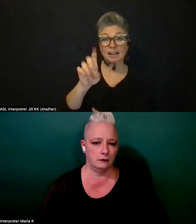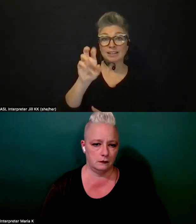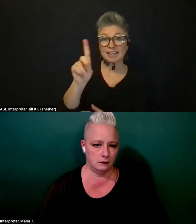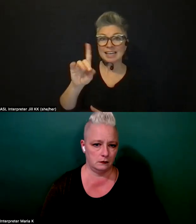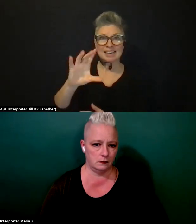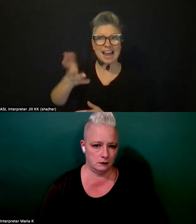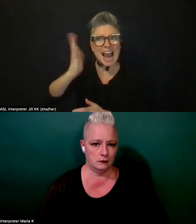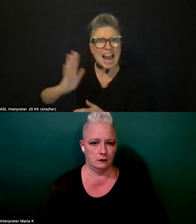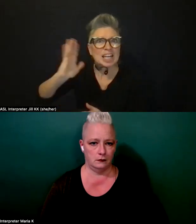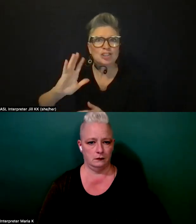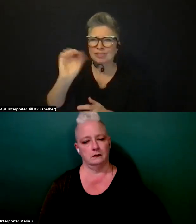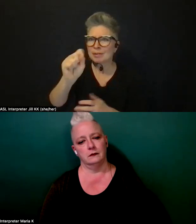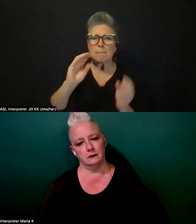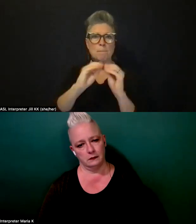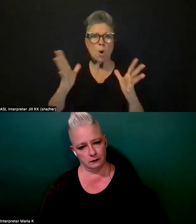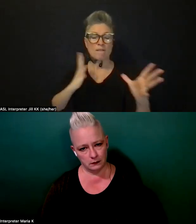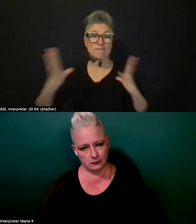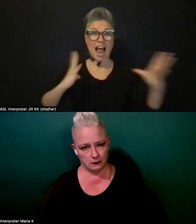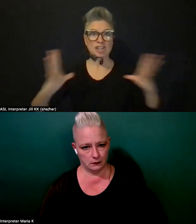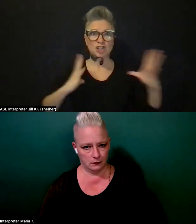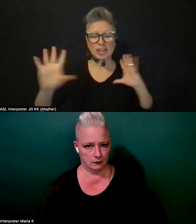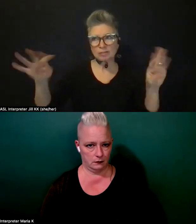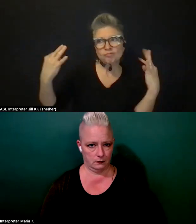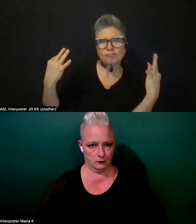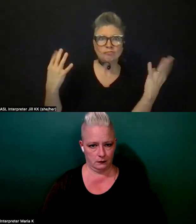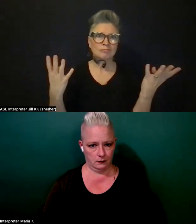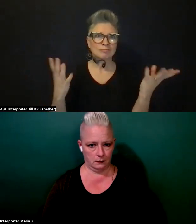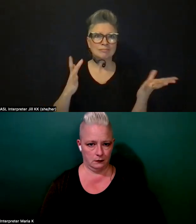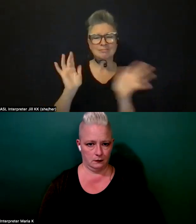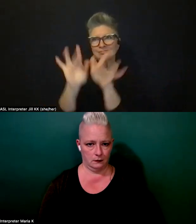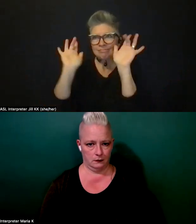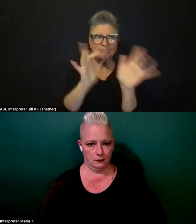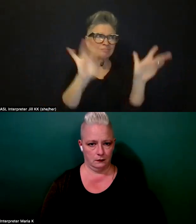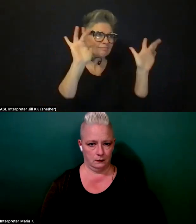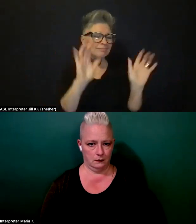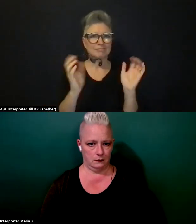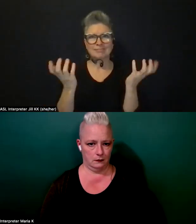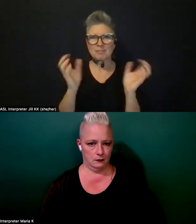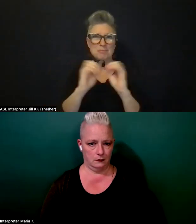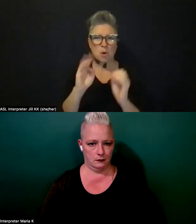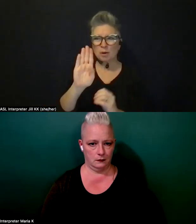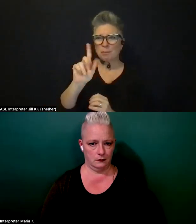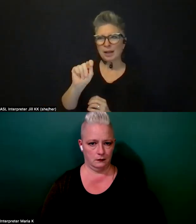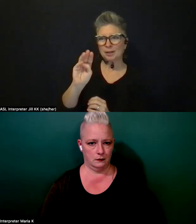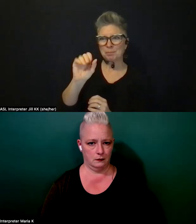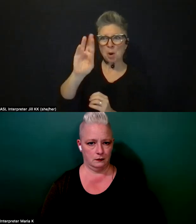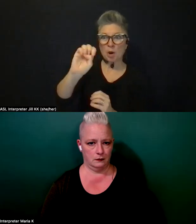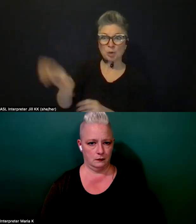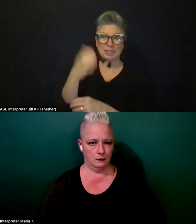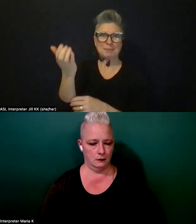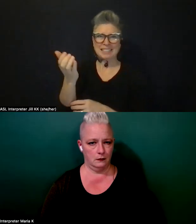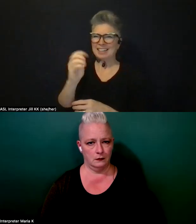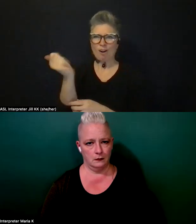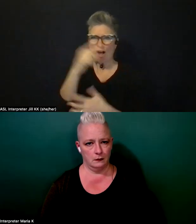more flashy, more Biltmore Christmassy, all of that. So yeah, once I saw the movie